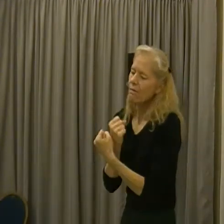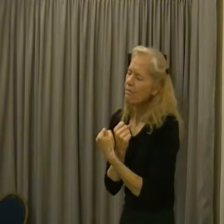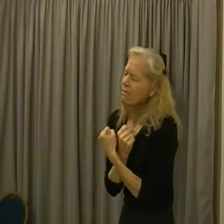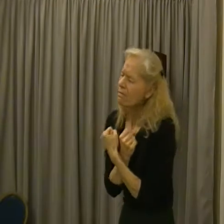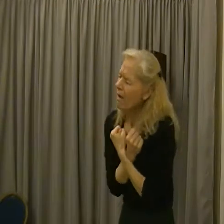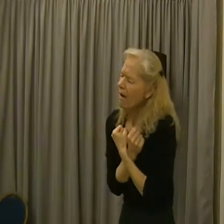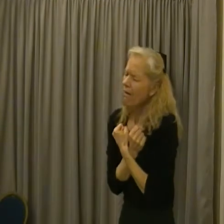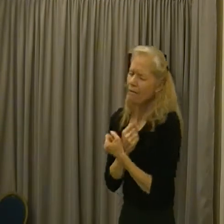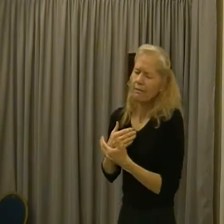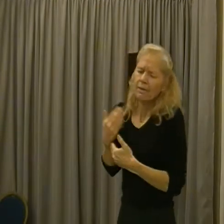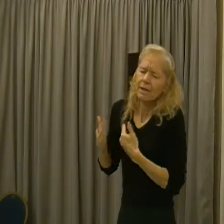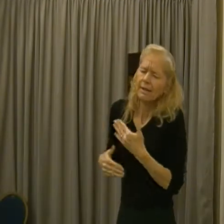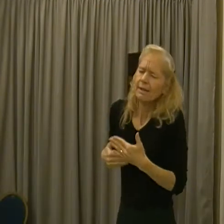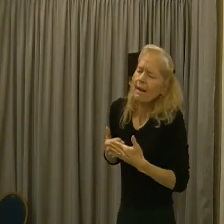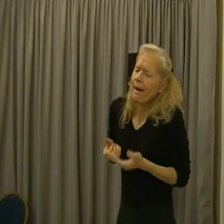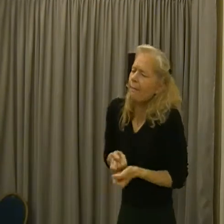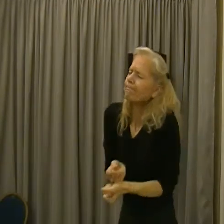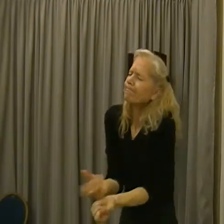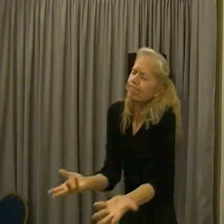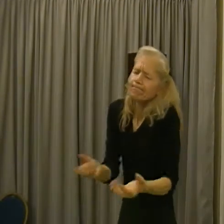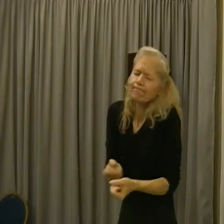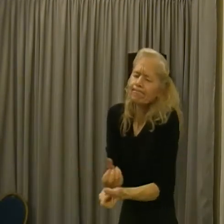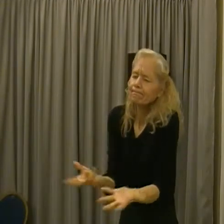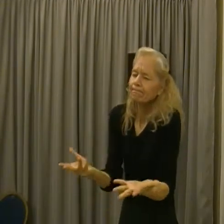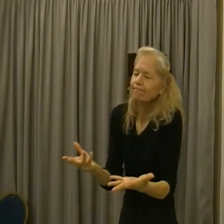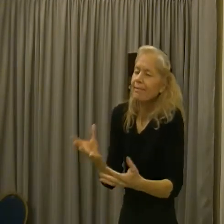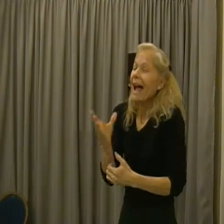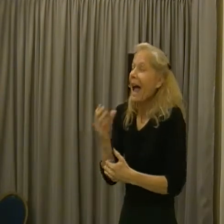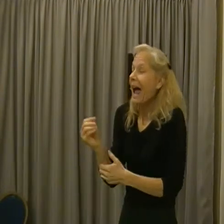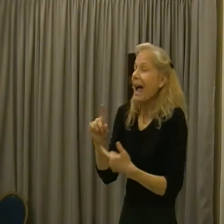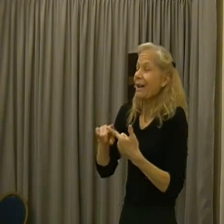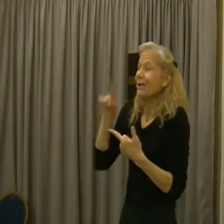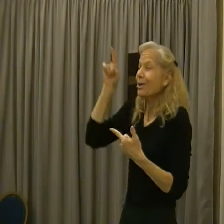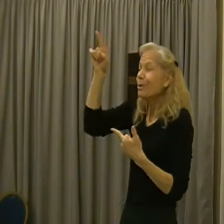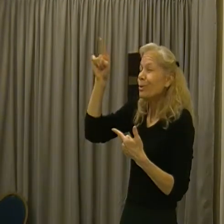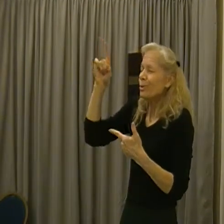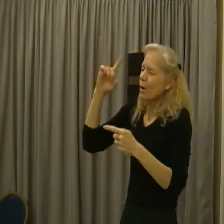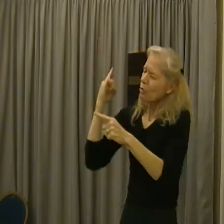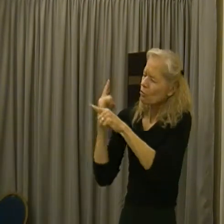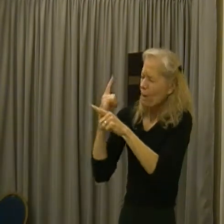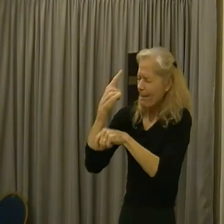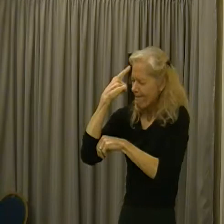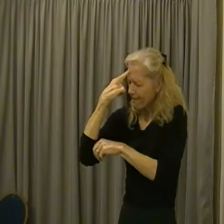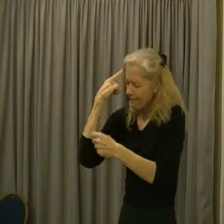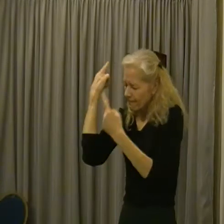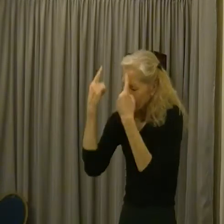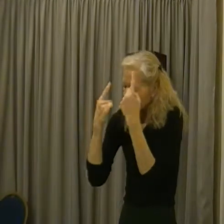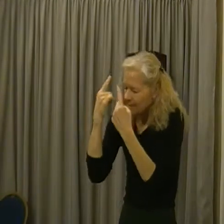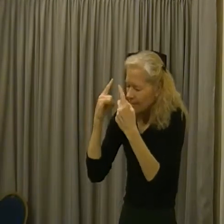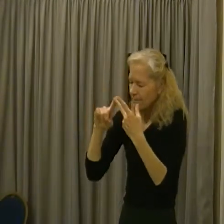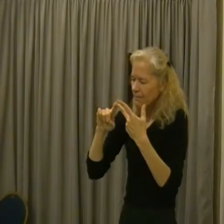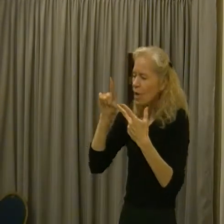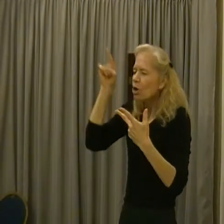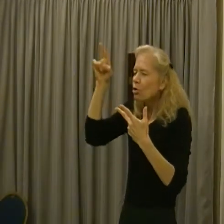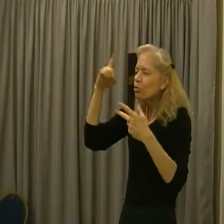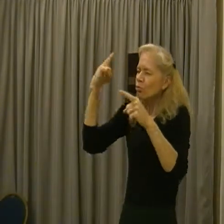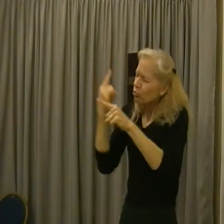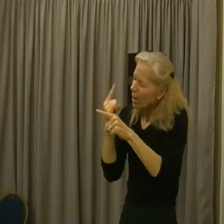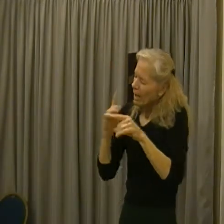that we enjoy here and so privileged to have you working in this earth and in our hearts. We